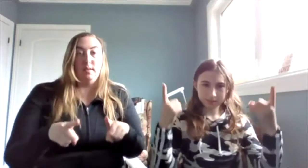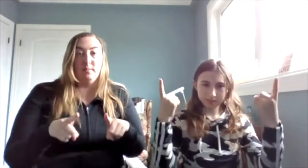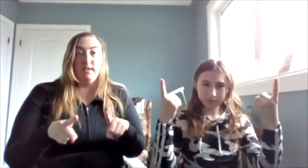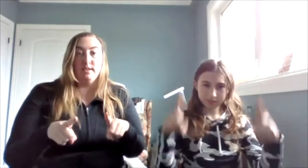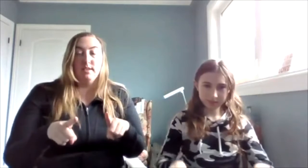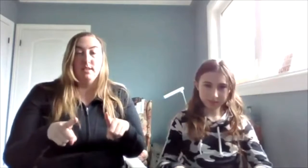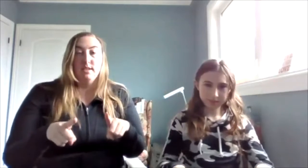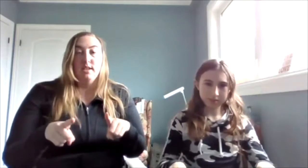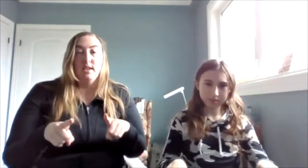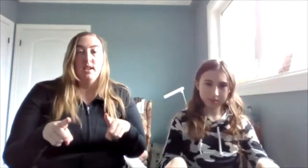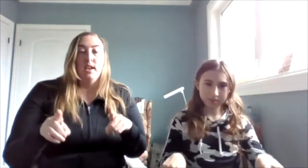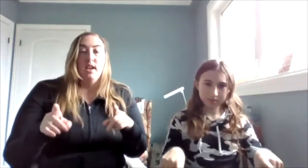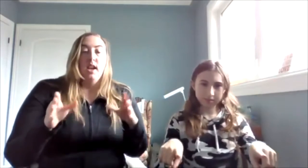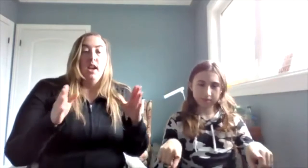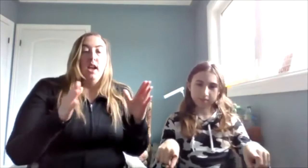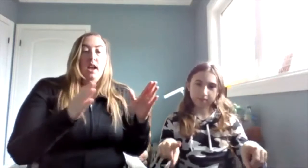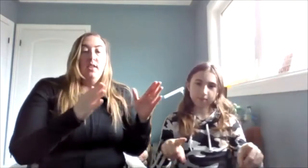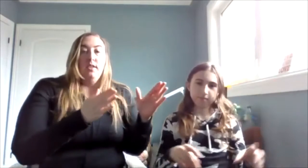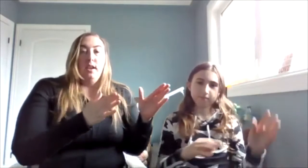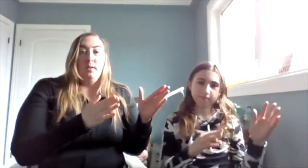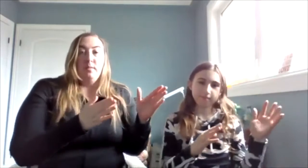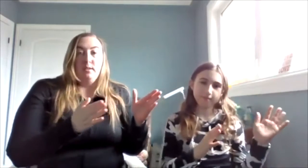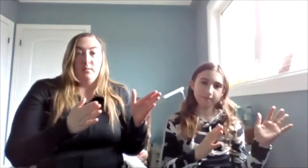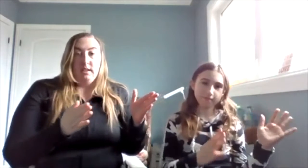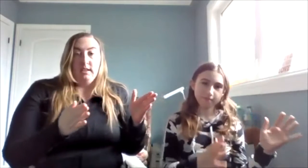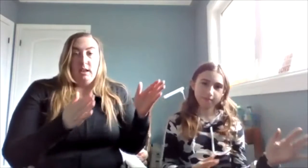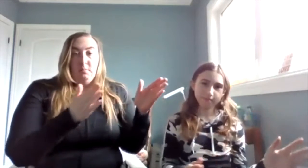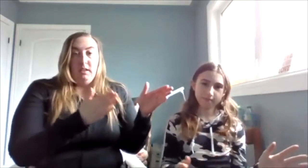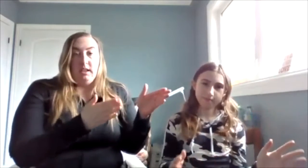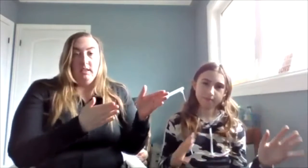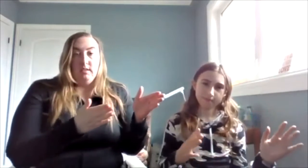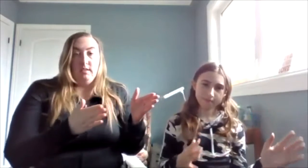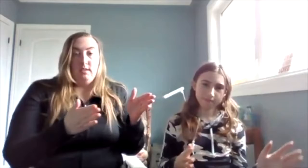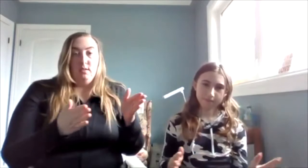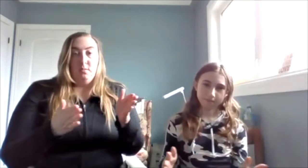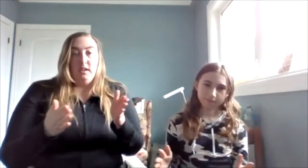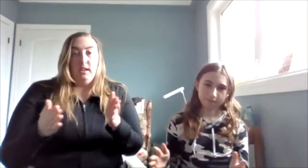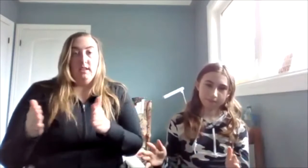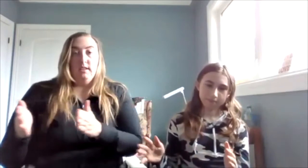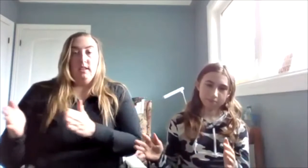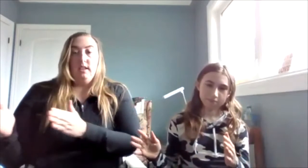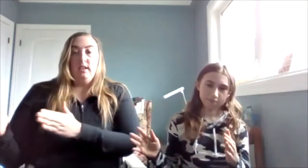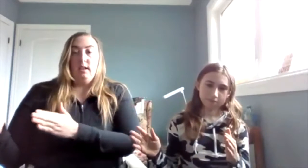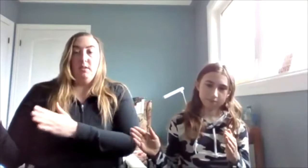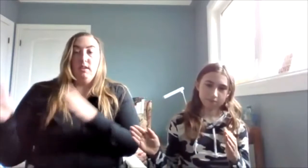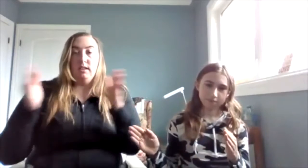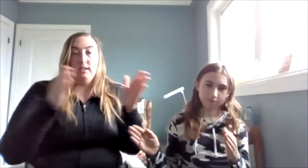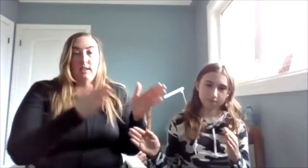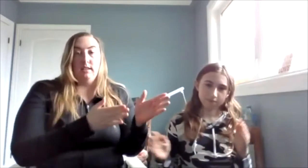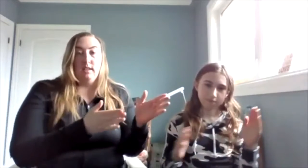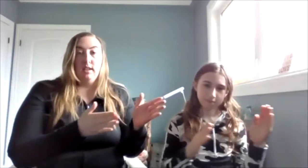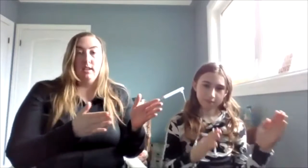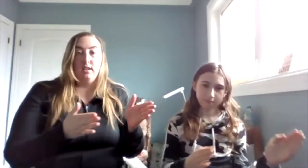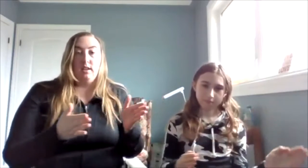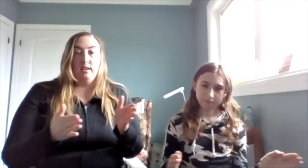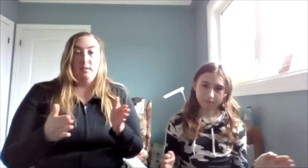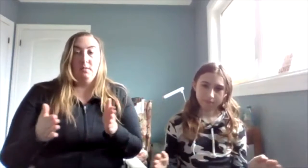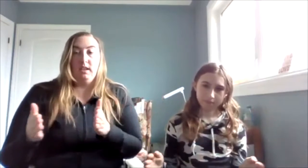Happen. And then thy will, we're going to sign plan, so it's two open hands, and they come across, because that's God's plan